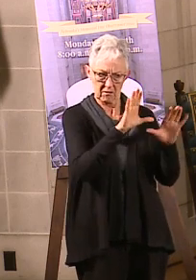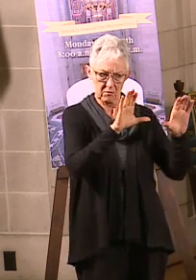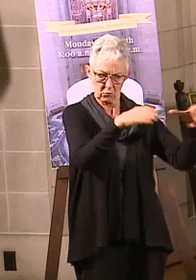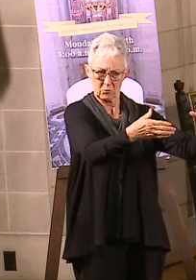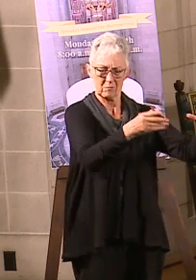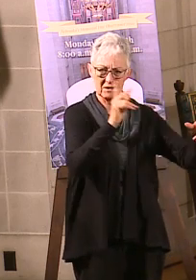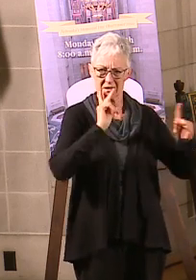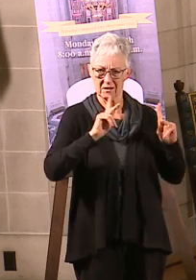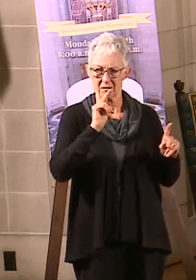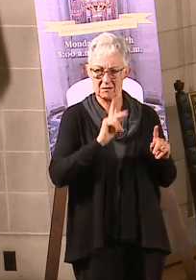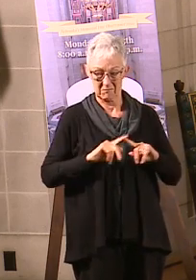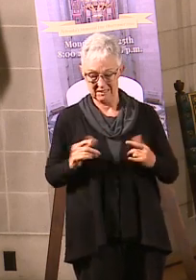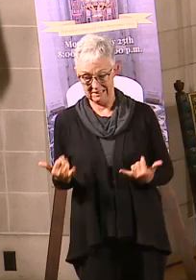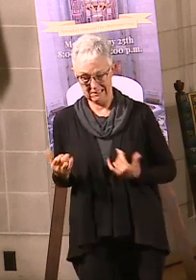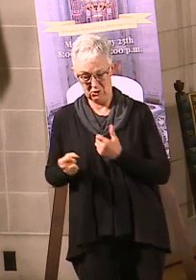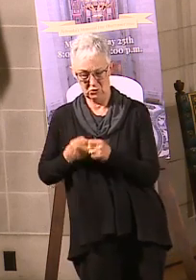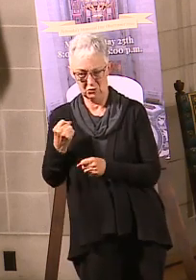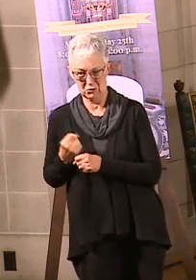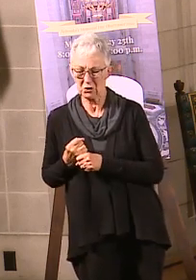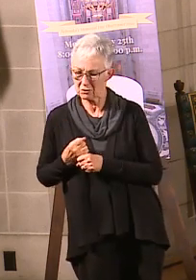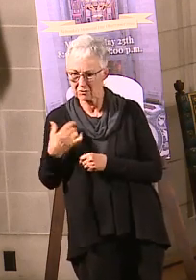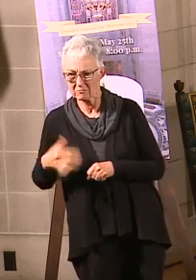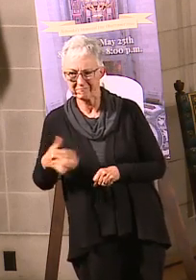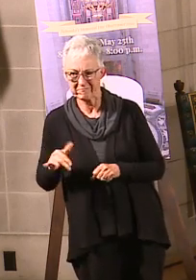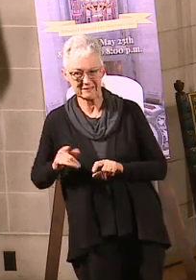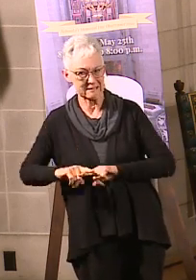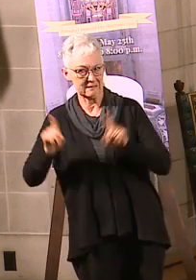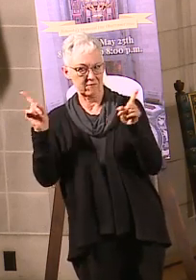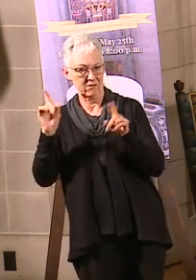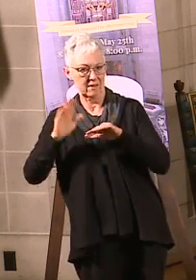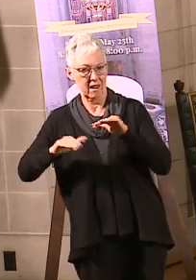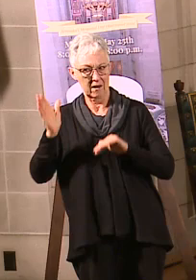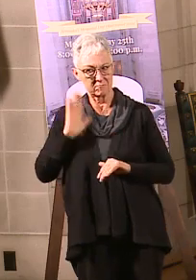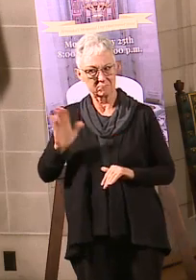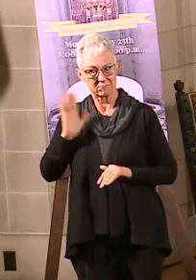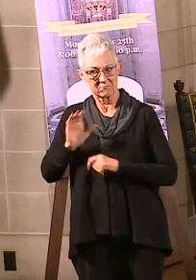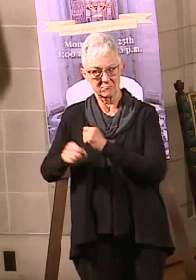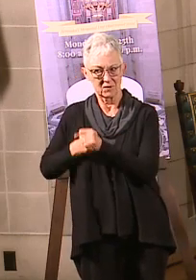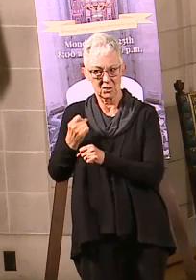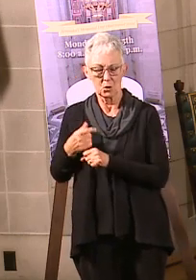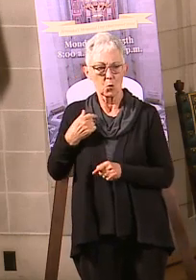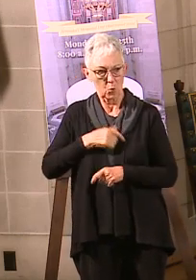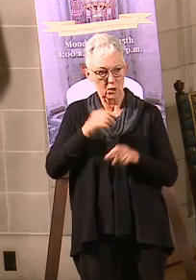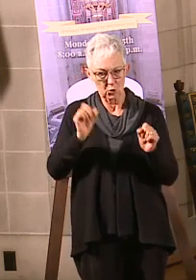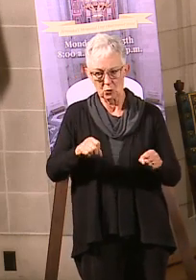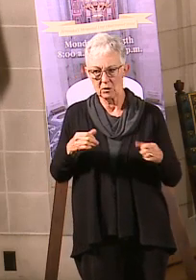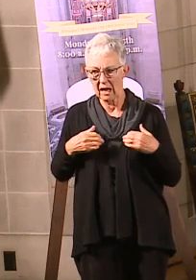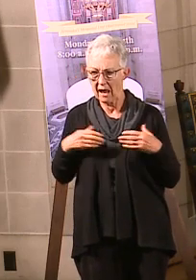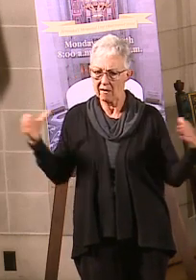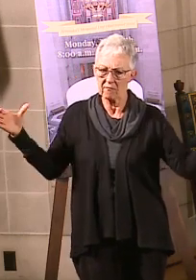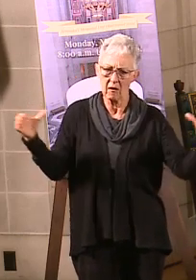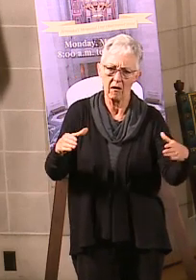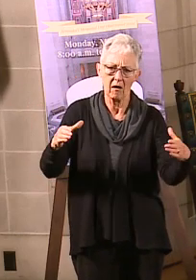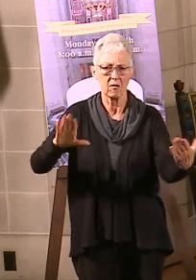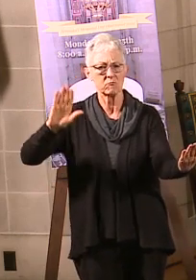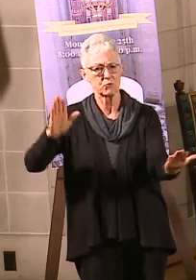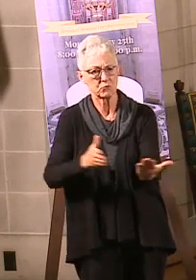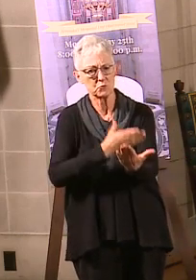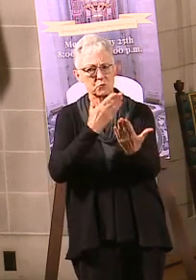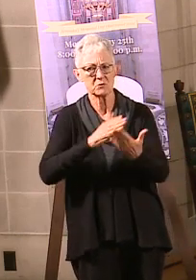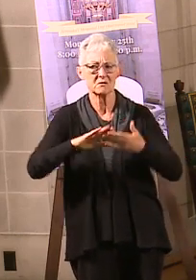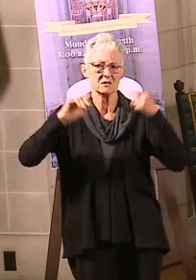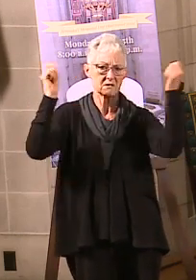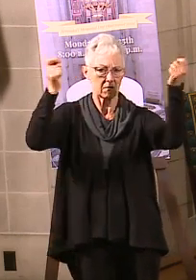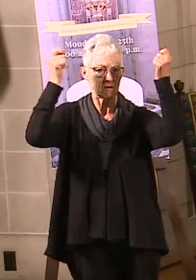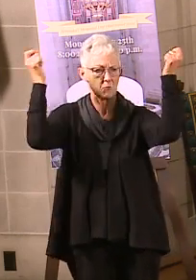be difficult to do that in the ways we've done that in the past with our gatherings in the parks and at